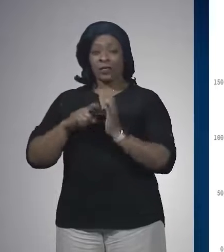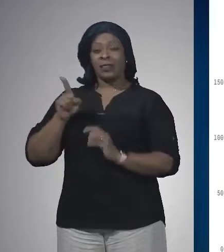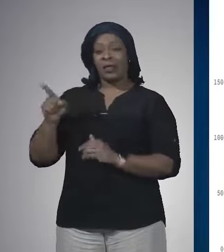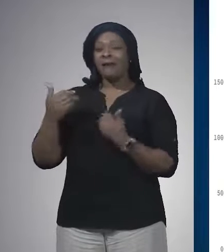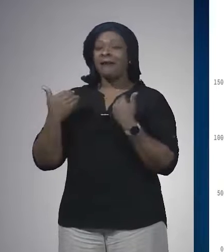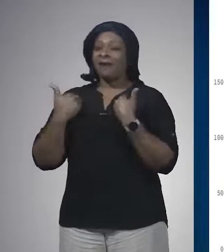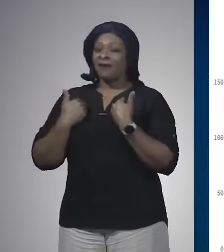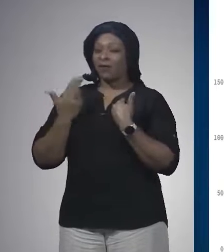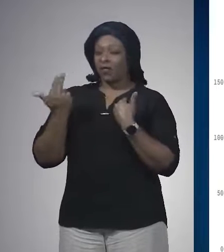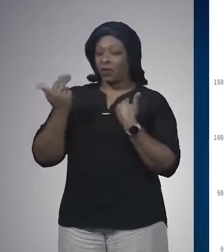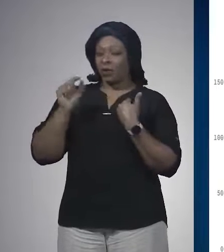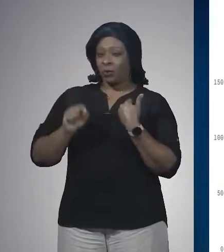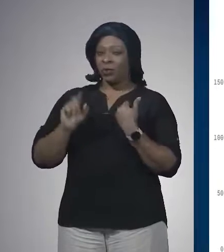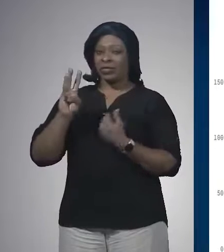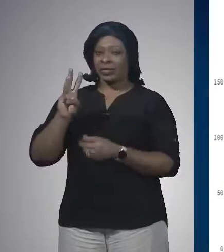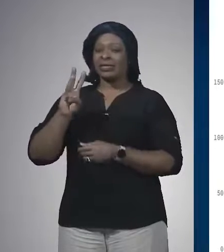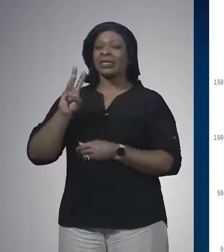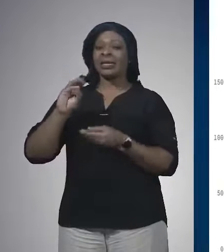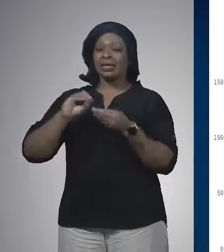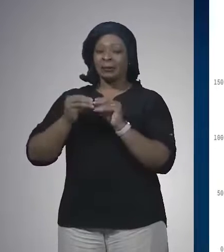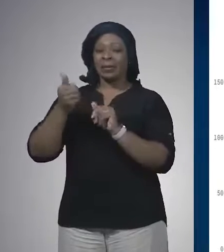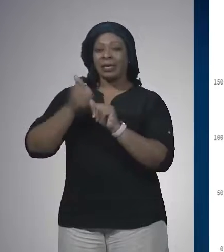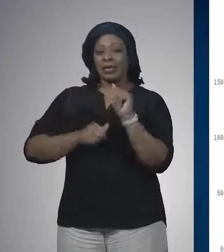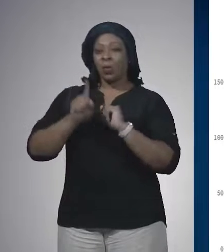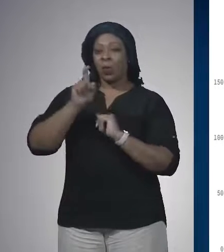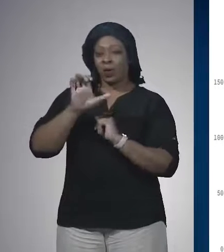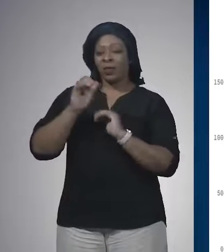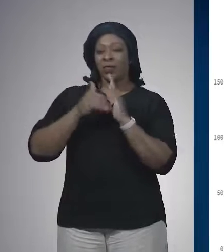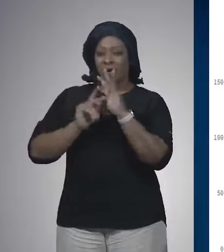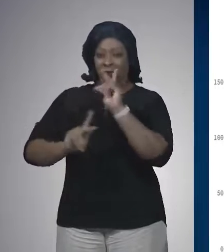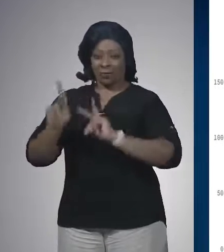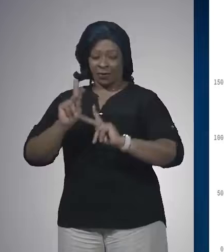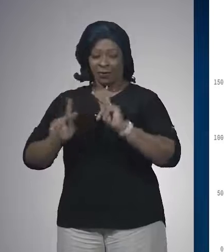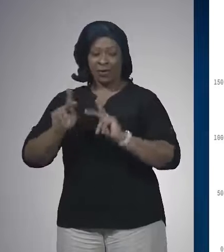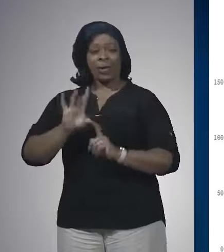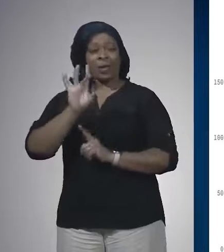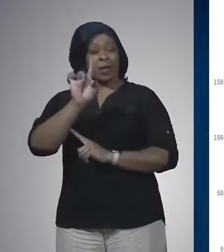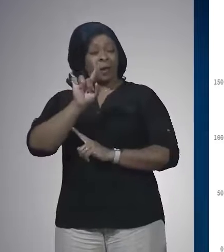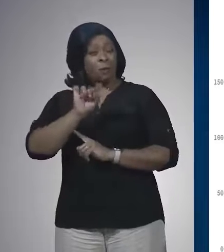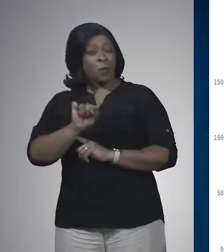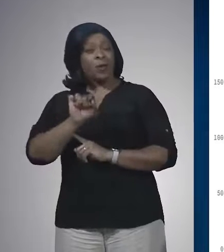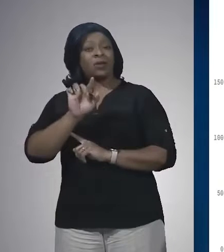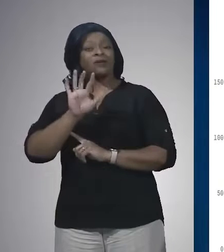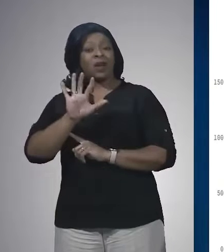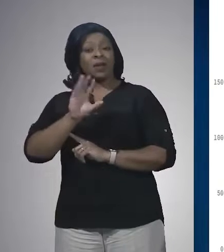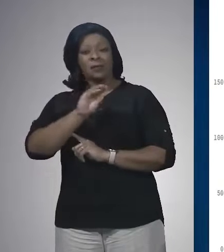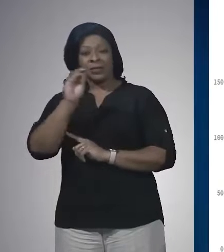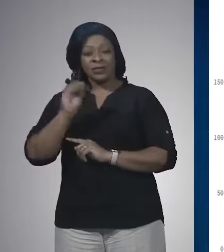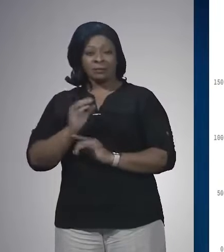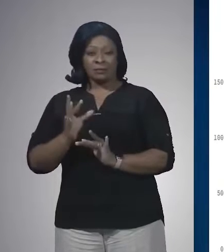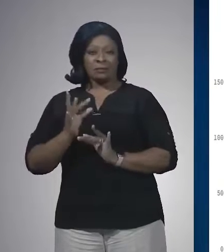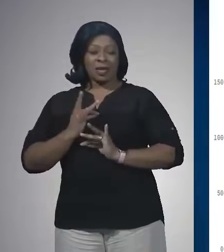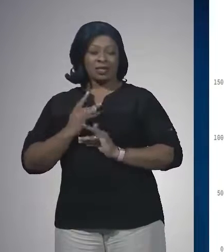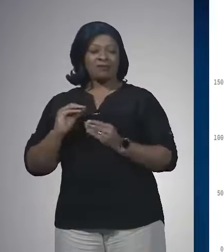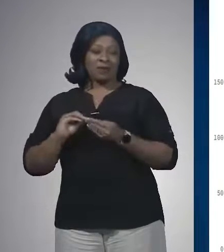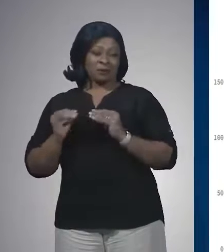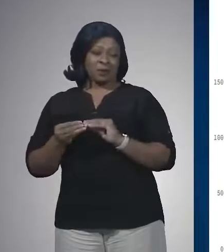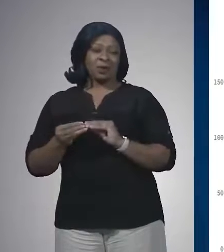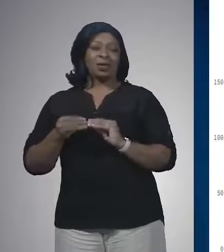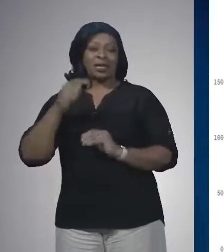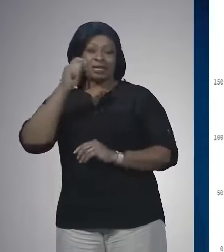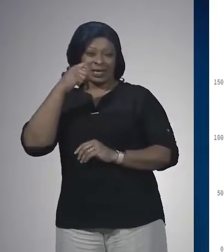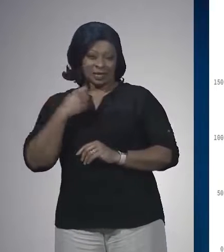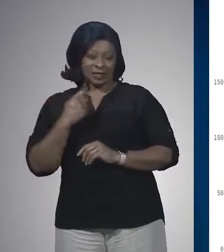has 13.6 cases per 100,000 and an 8.5% test positivity rate, while